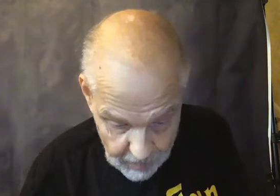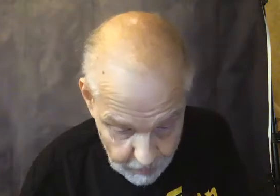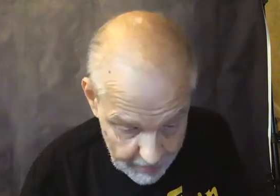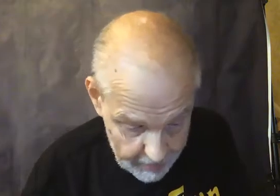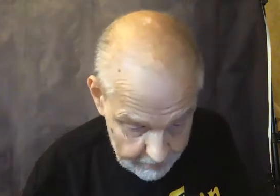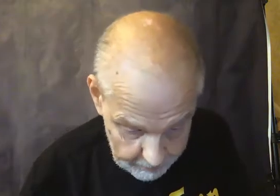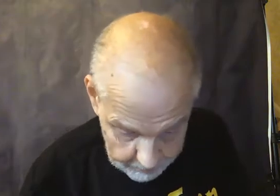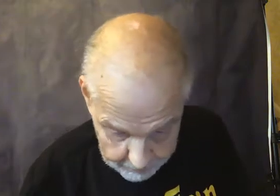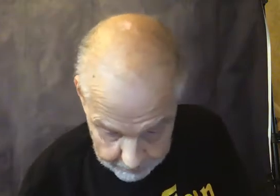Okay.